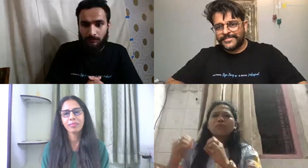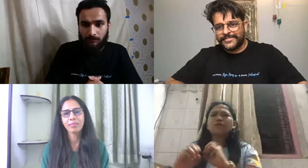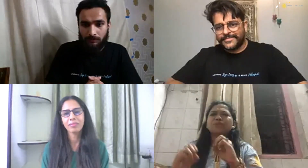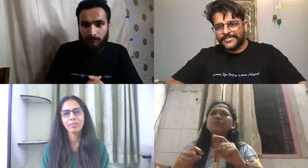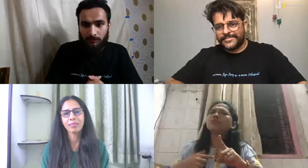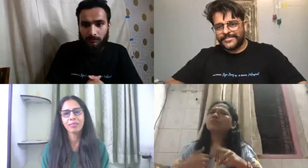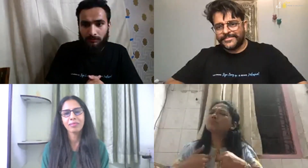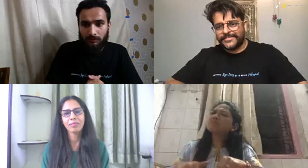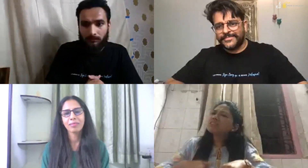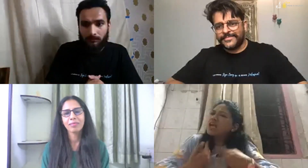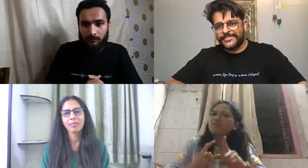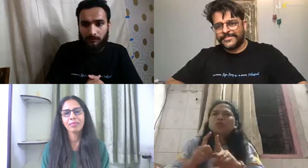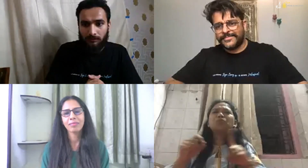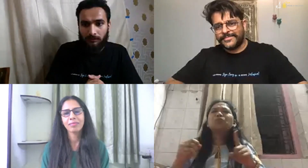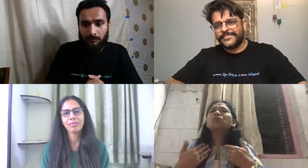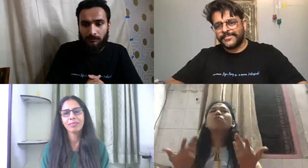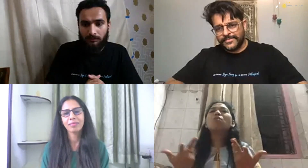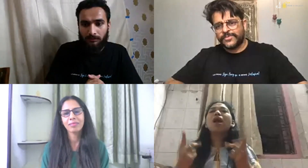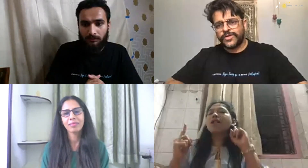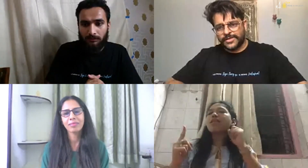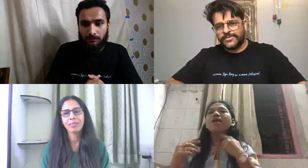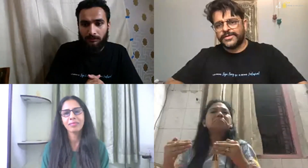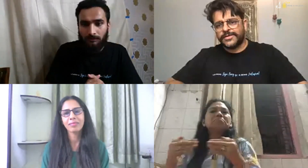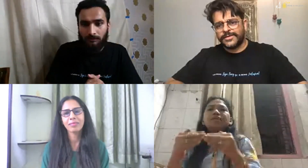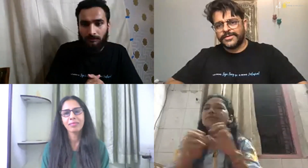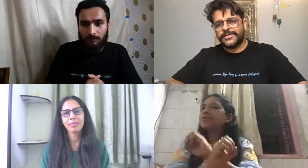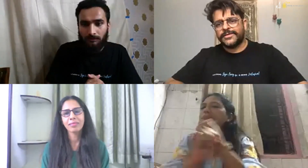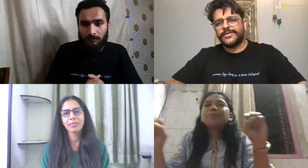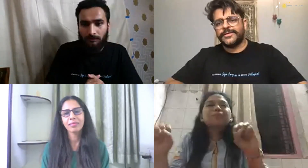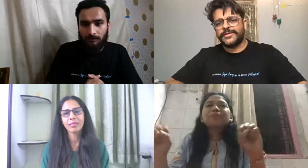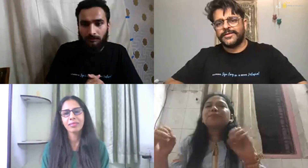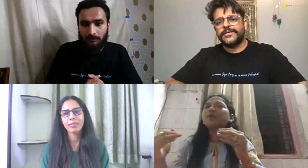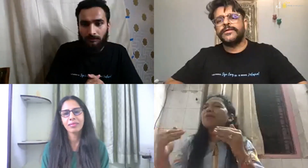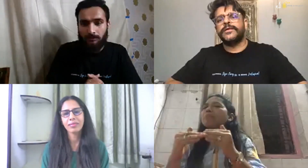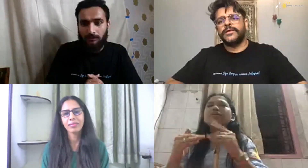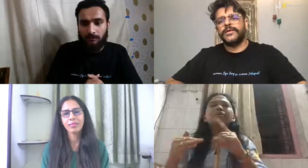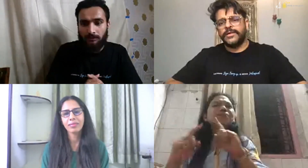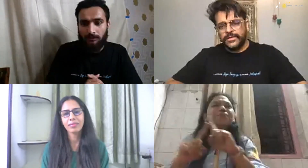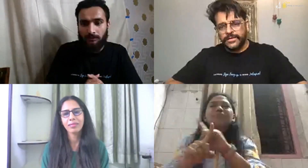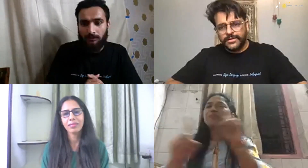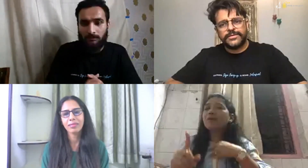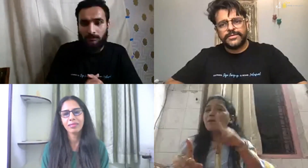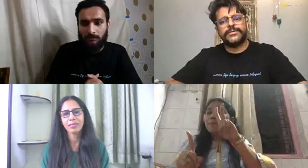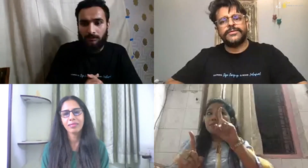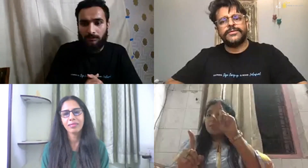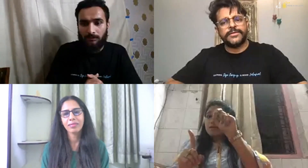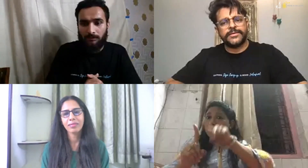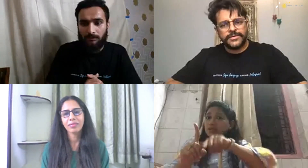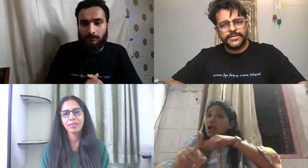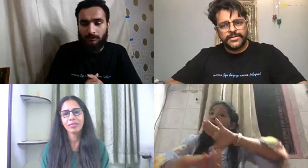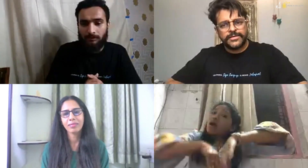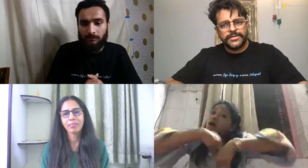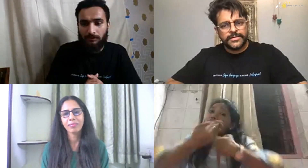Yeah. So for the support, I don't think I actually need the support because I don't meet with the deaf